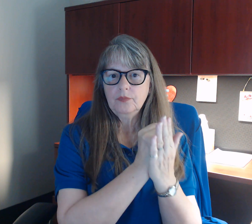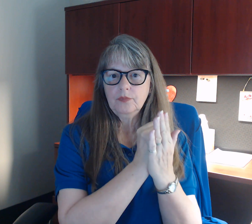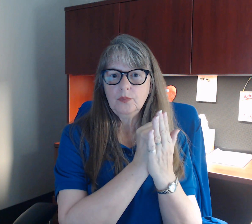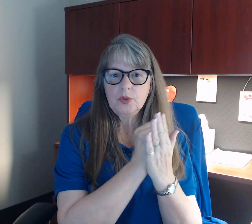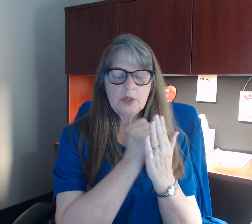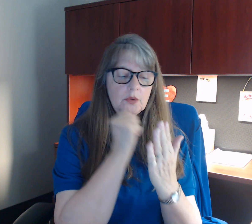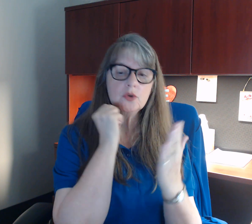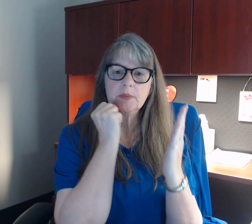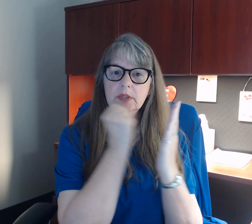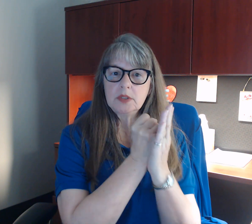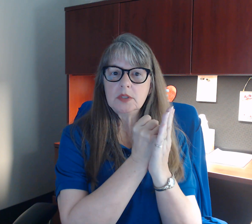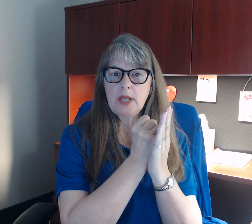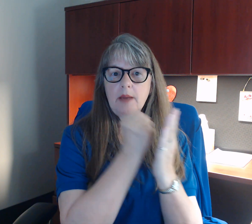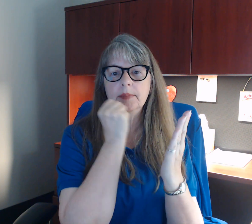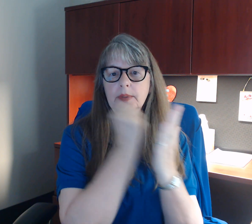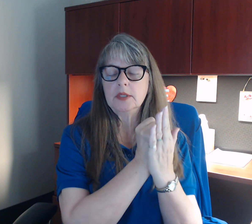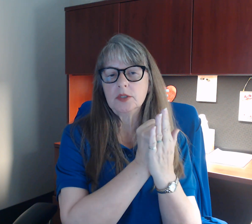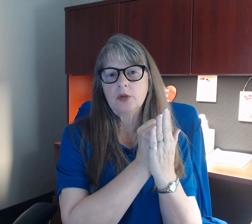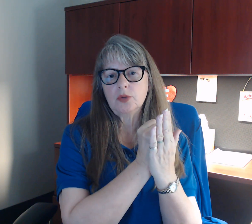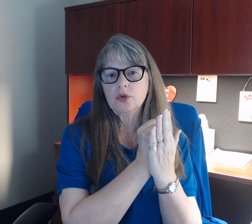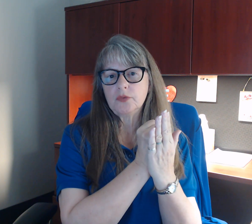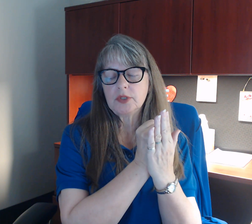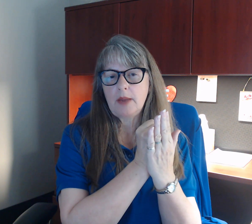You see on the news, but this is stab. But this is also used for stabbed in the